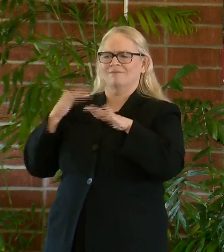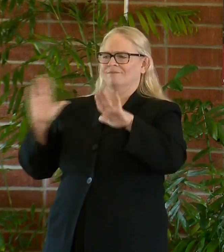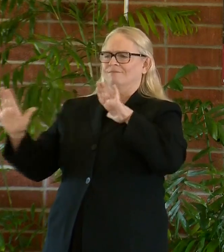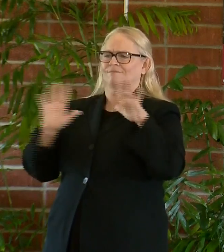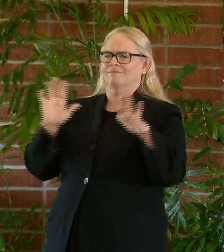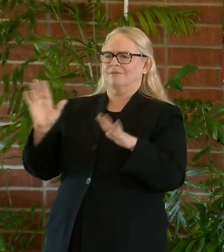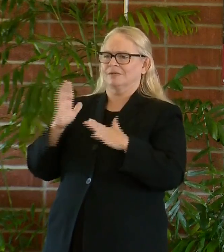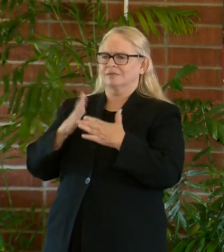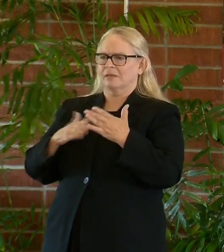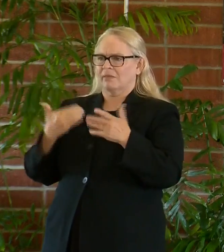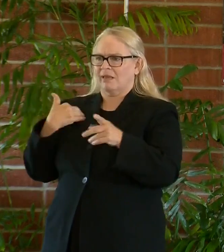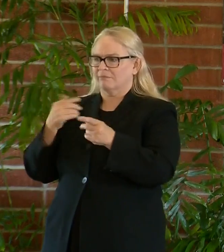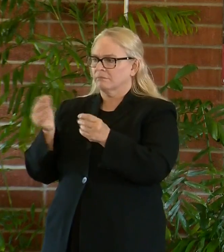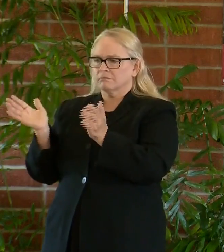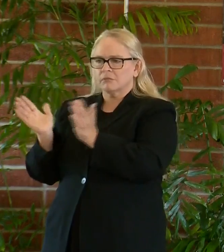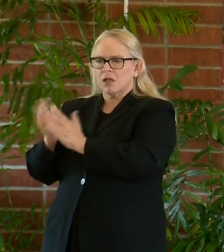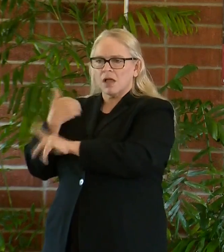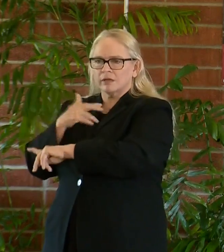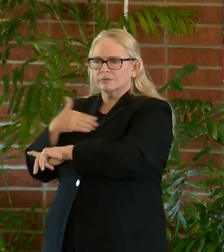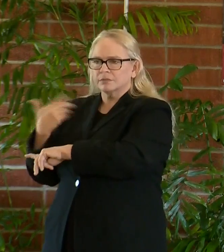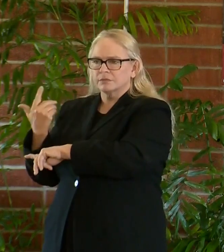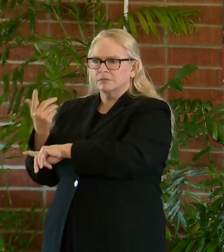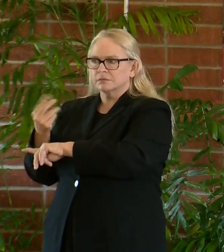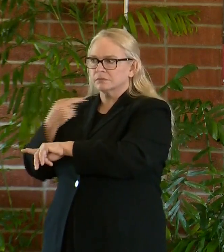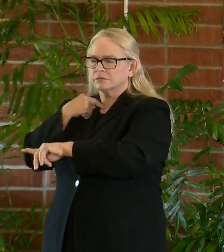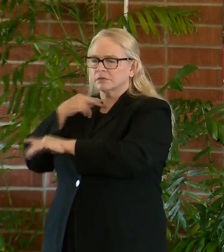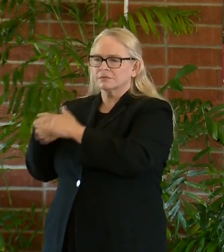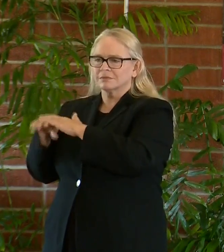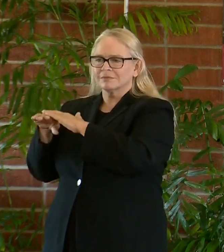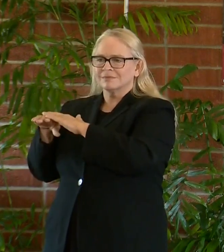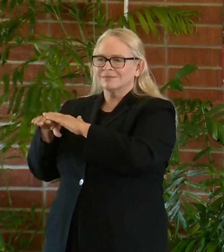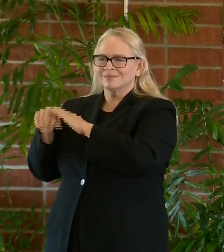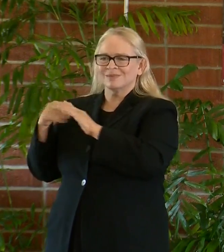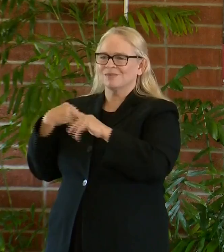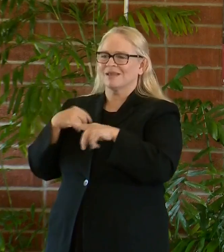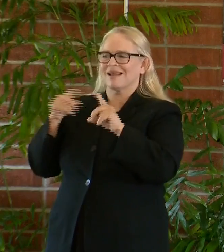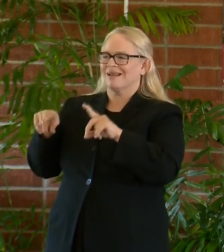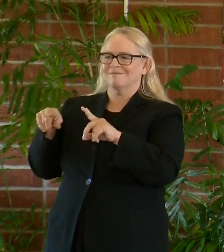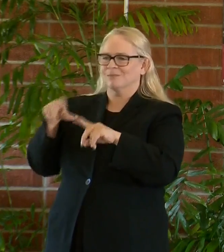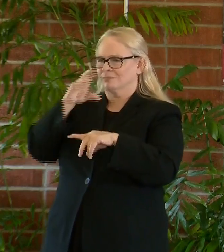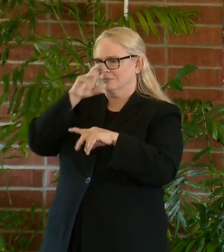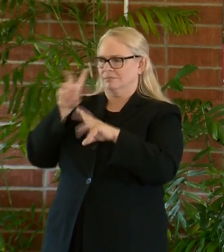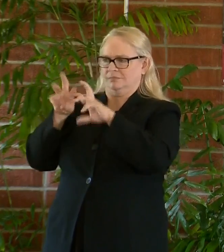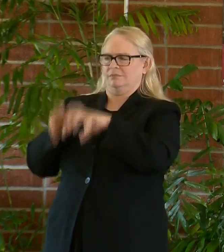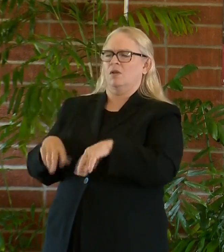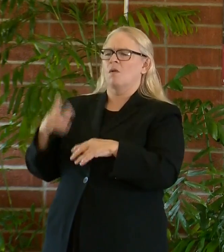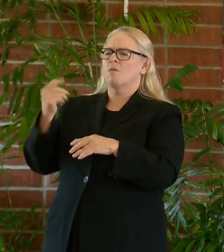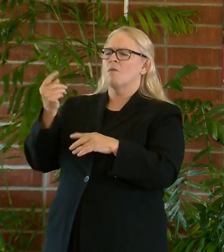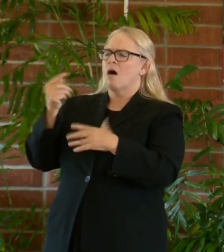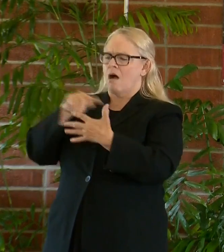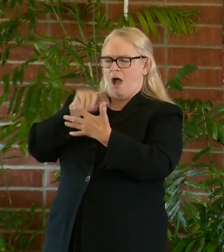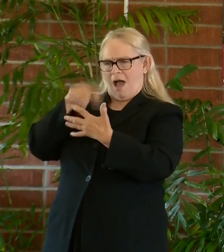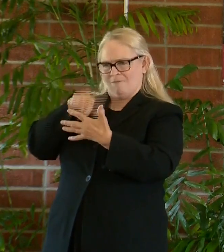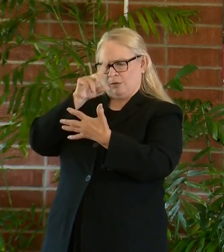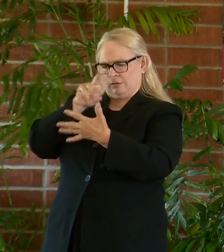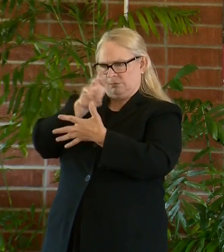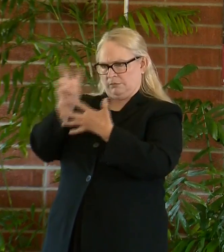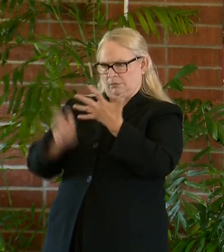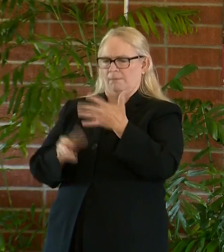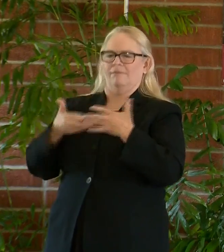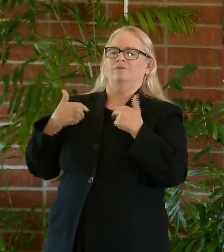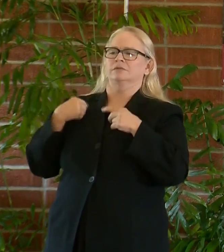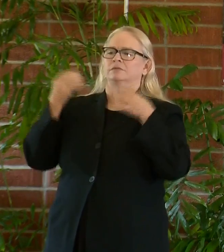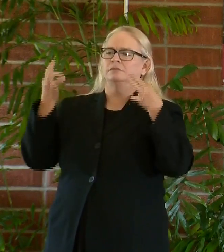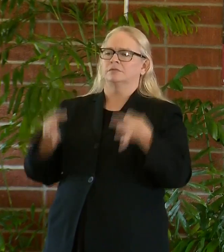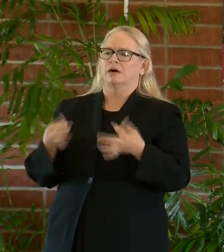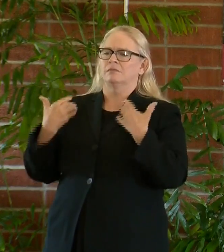different expertise. All of those will be assessed on an individual basis as relates to the further modifications